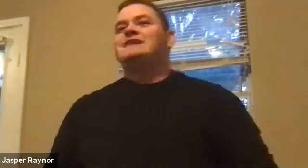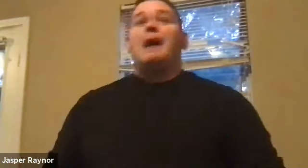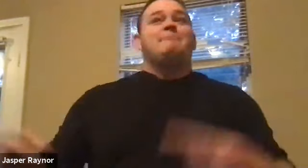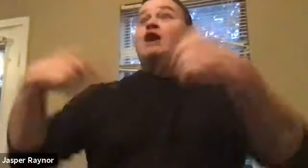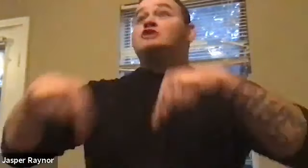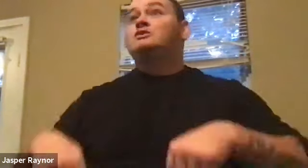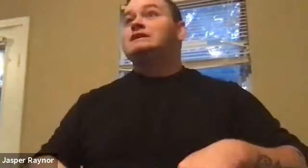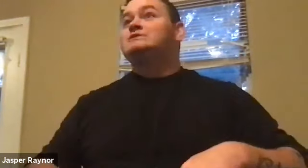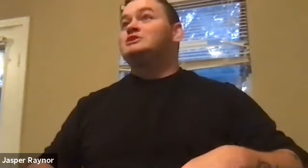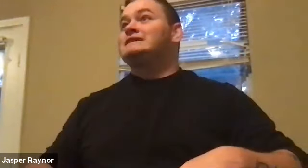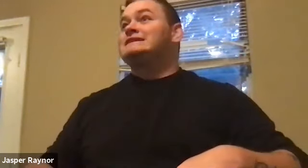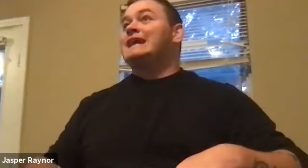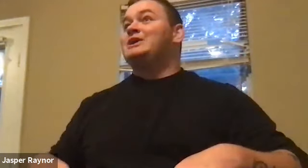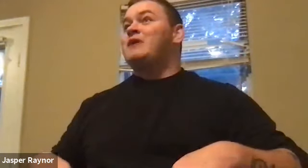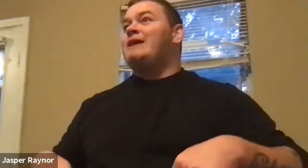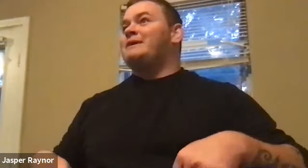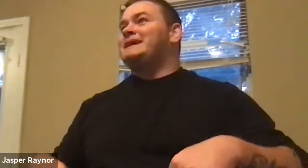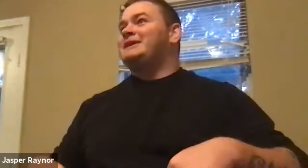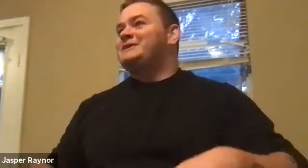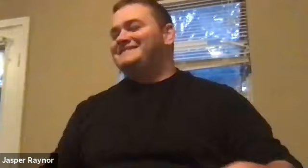I brought you into this world. I can take you out. Come here.